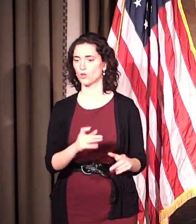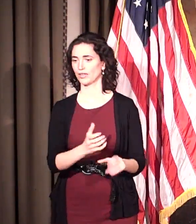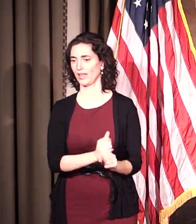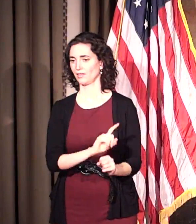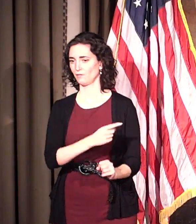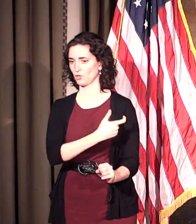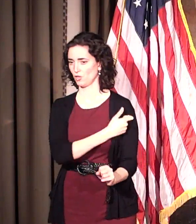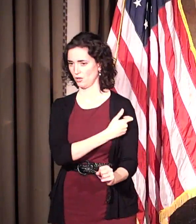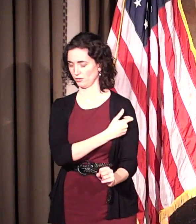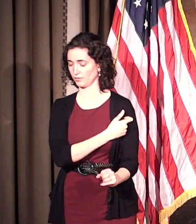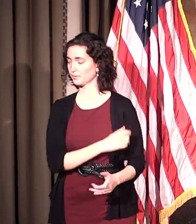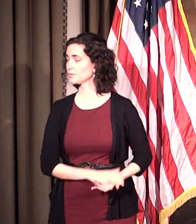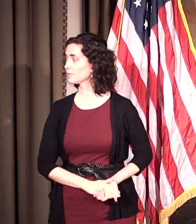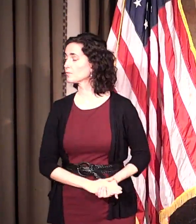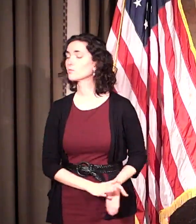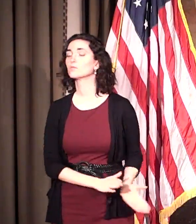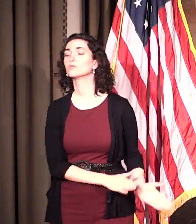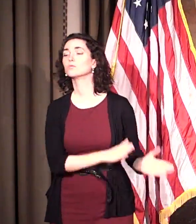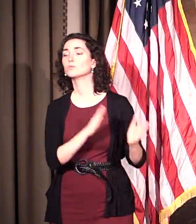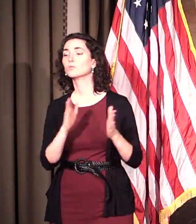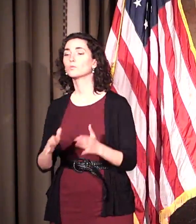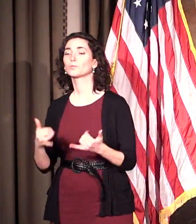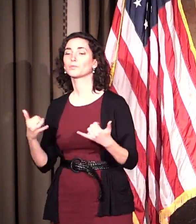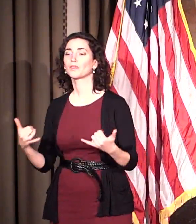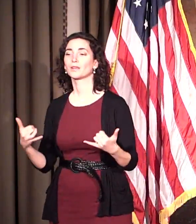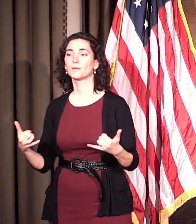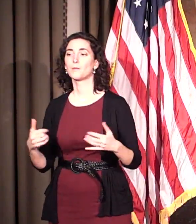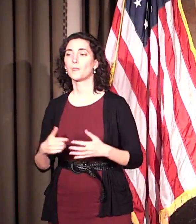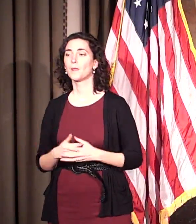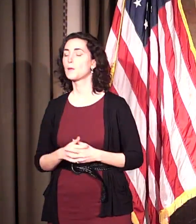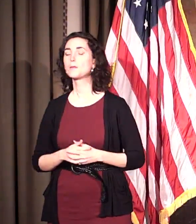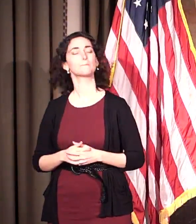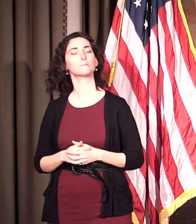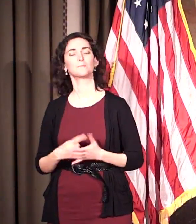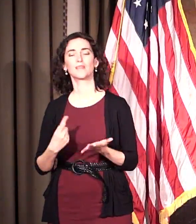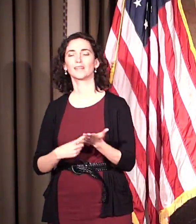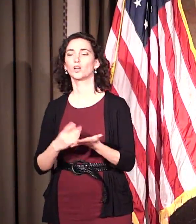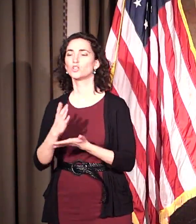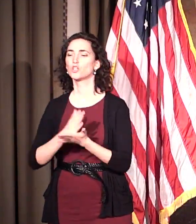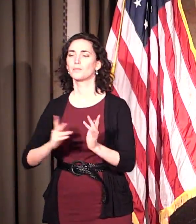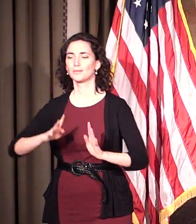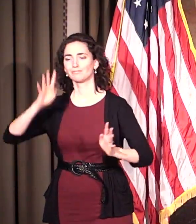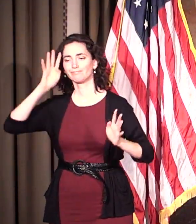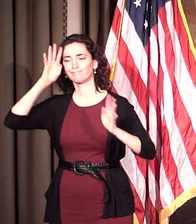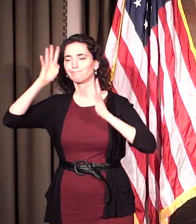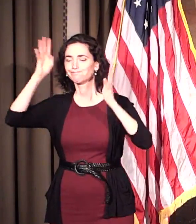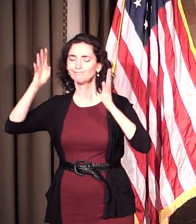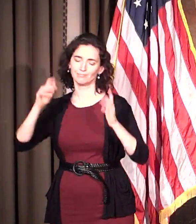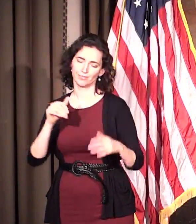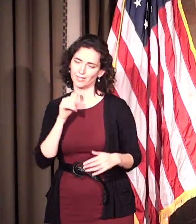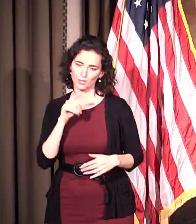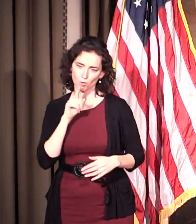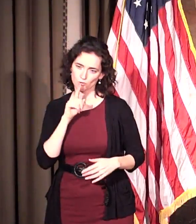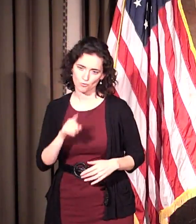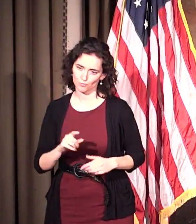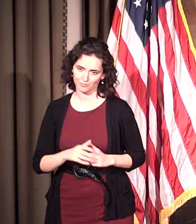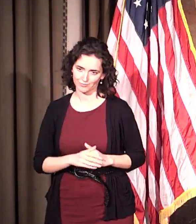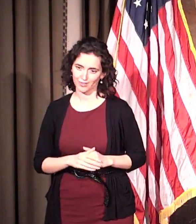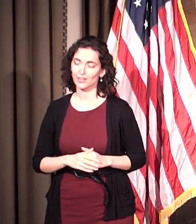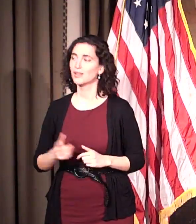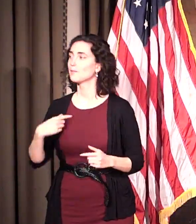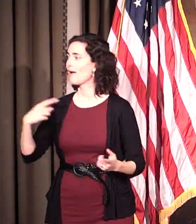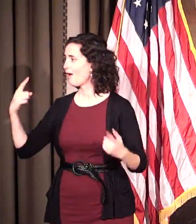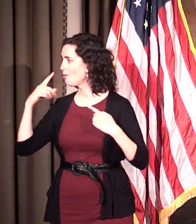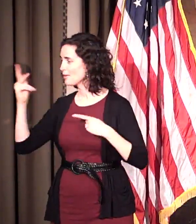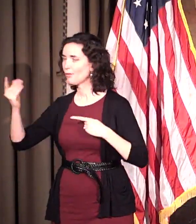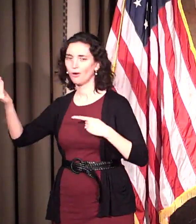I want to move a little bit now and talk about some myths that I have heard